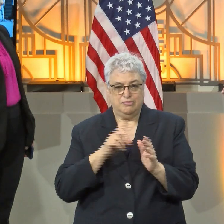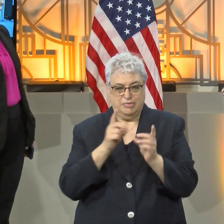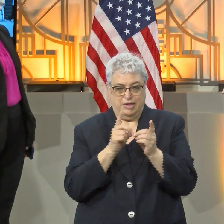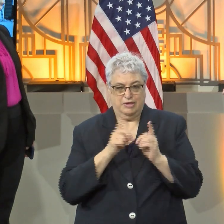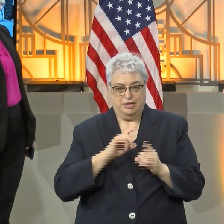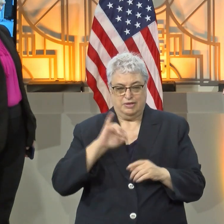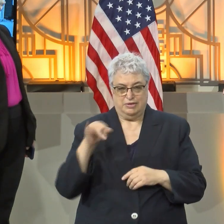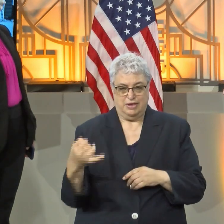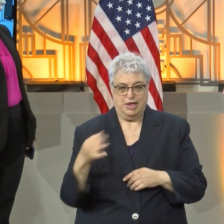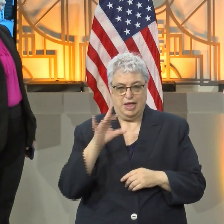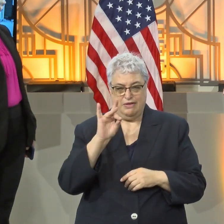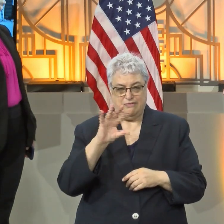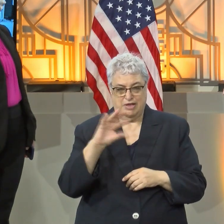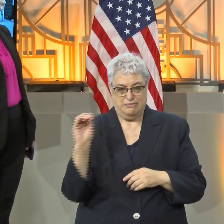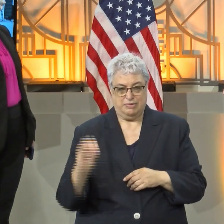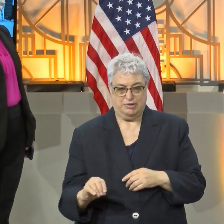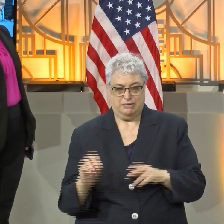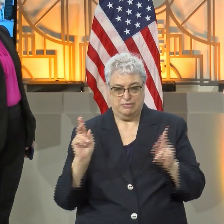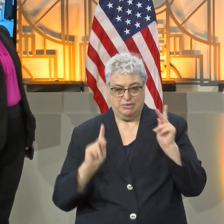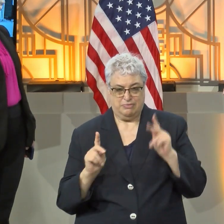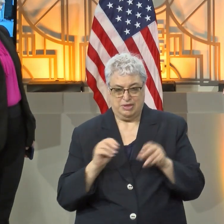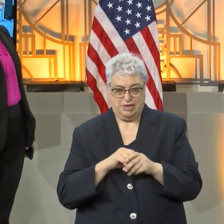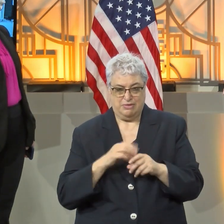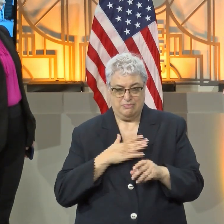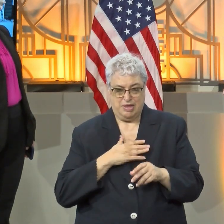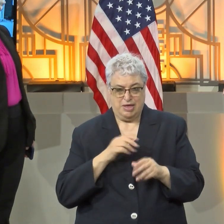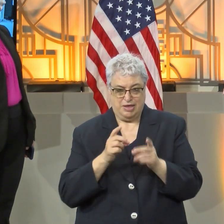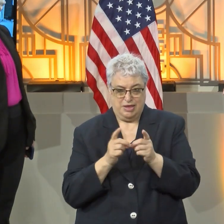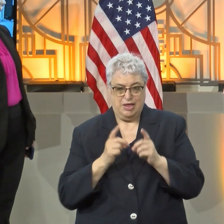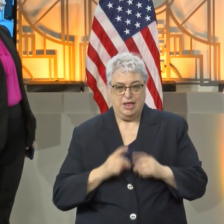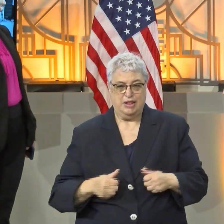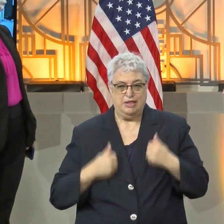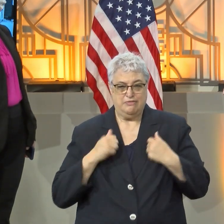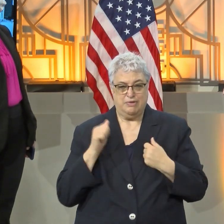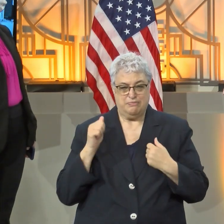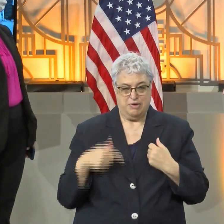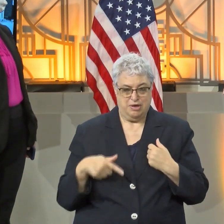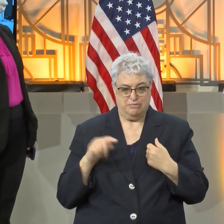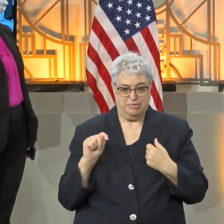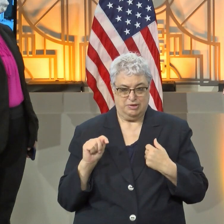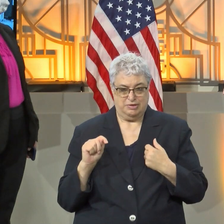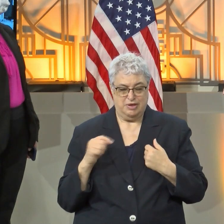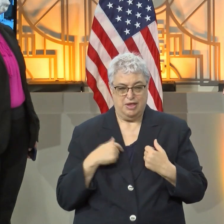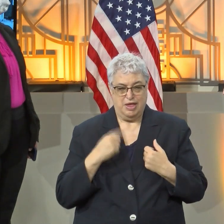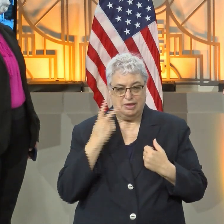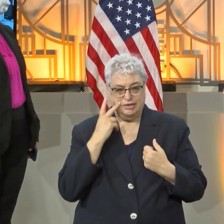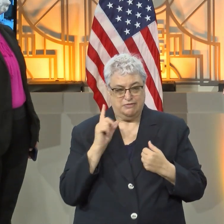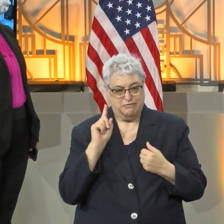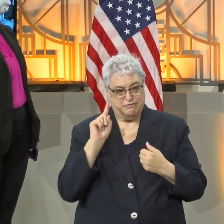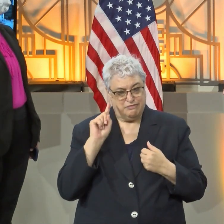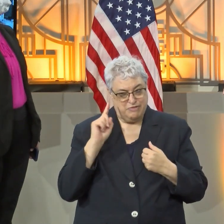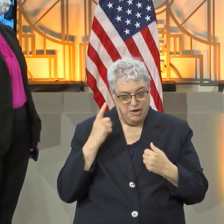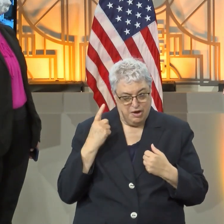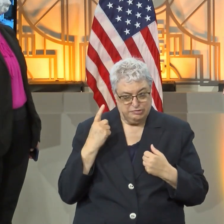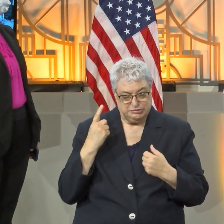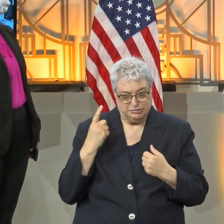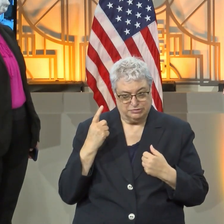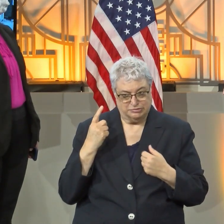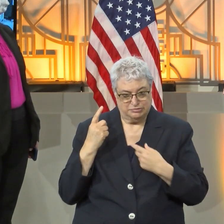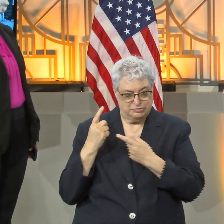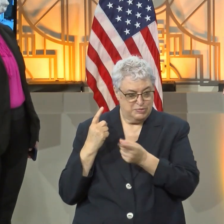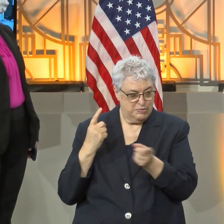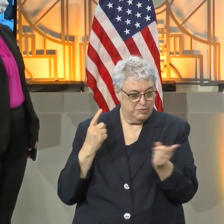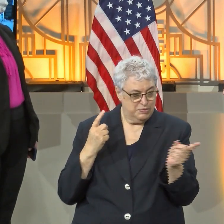Over 85% of the residents in my district live in apartments. And I see firsthand how